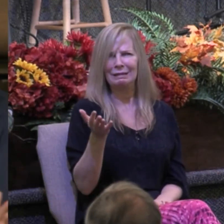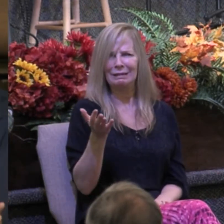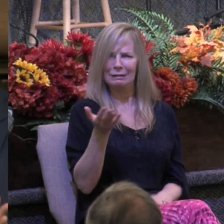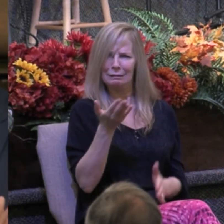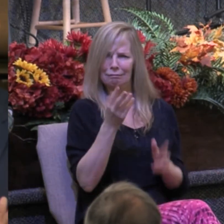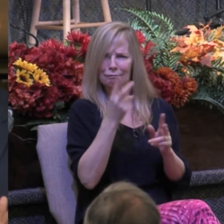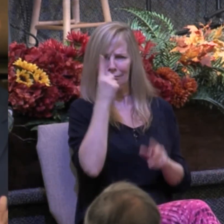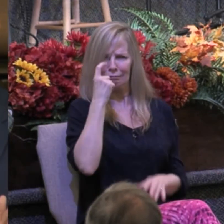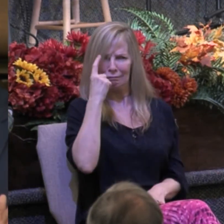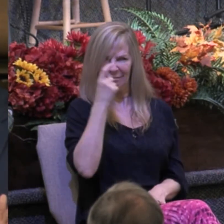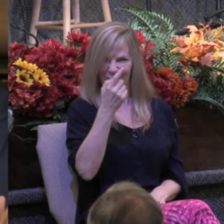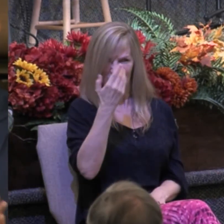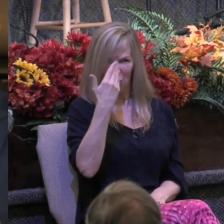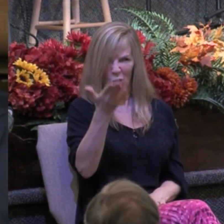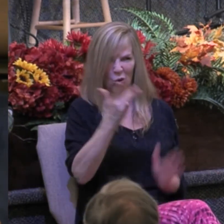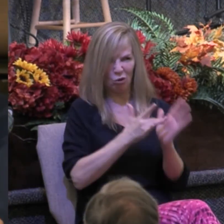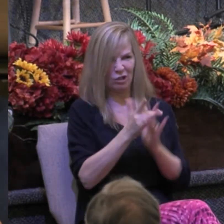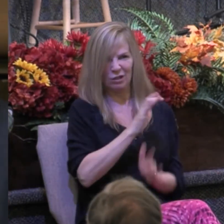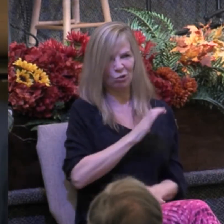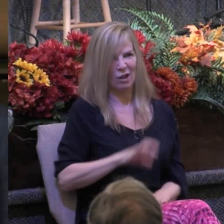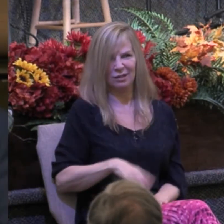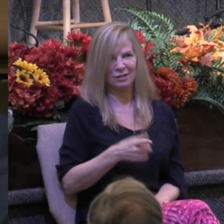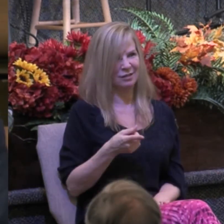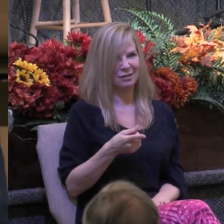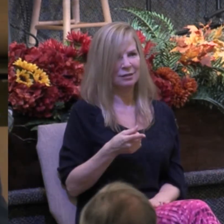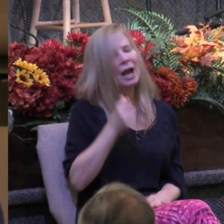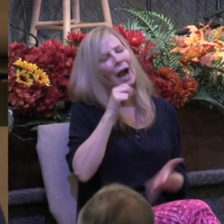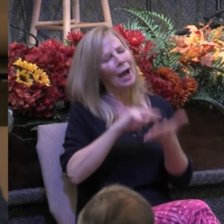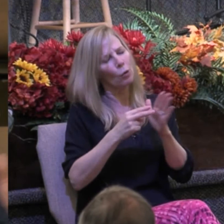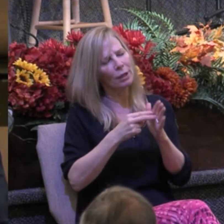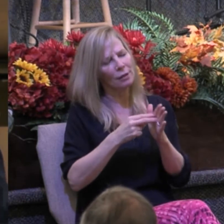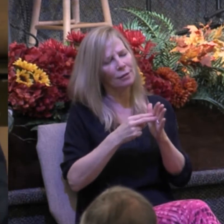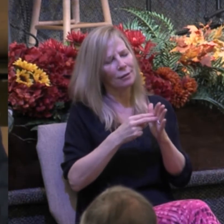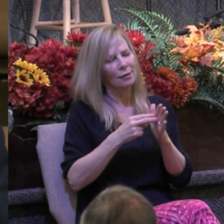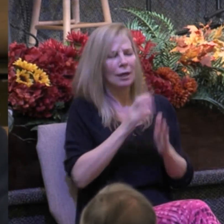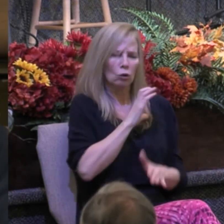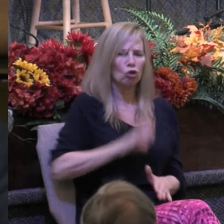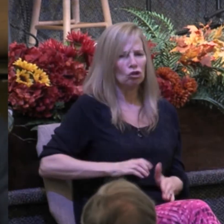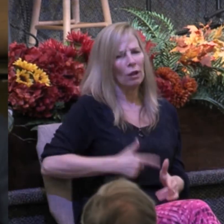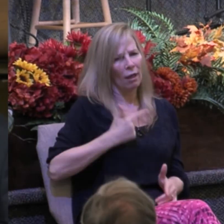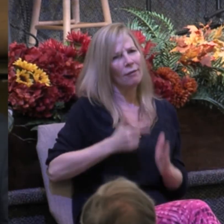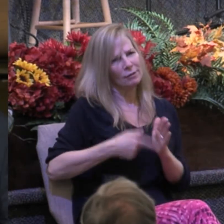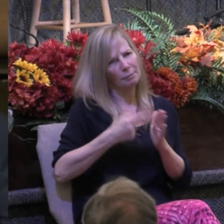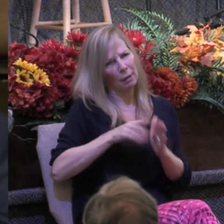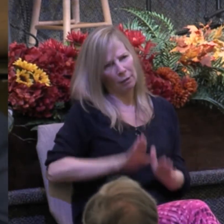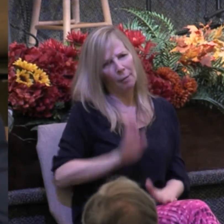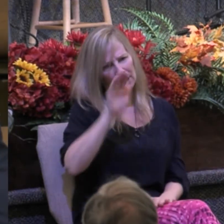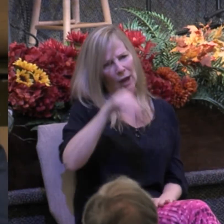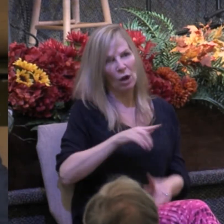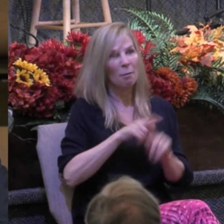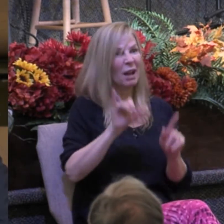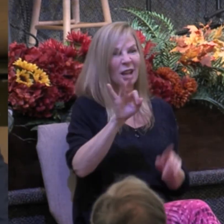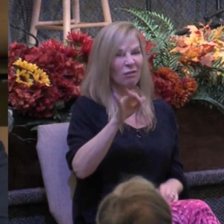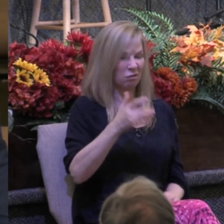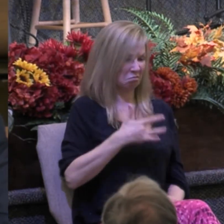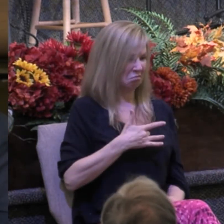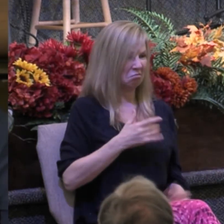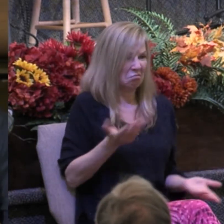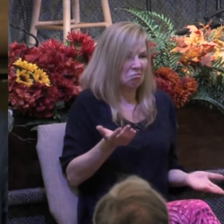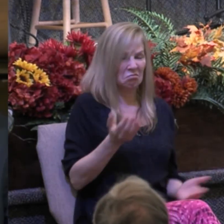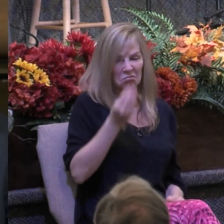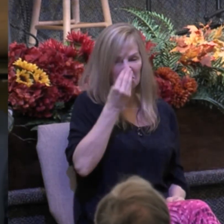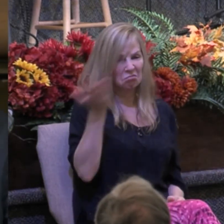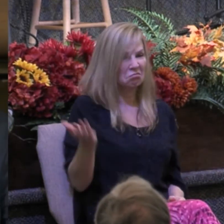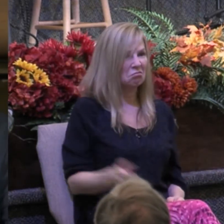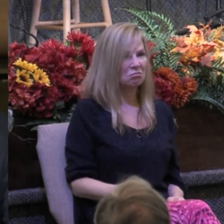Christ. I'm not talking about you being up and down your Christian life. If you don't care at all, it means you don't know Christ, because